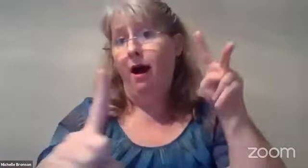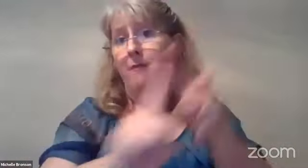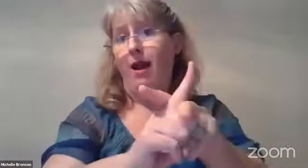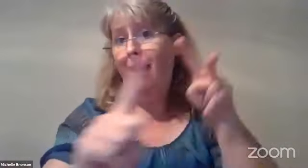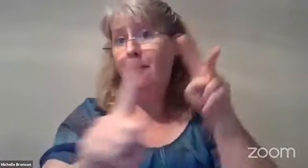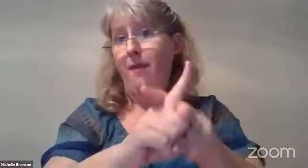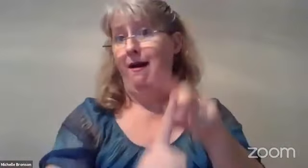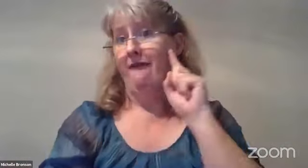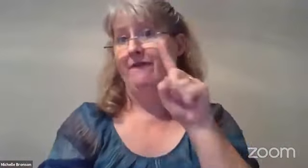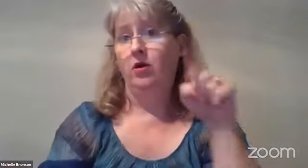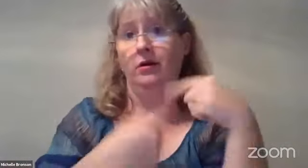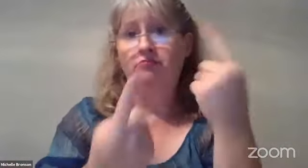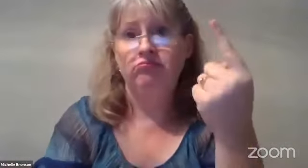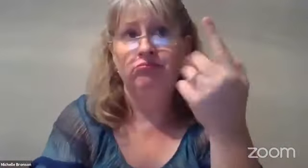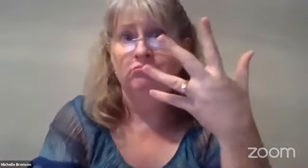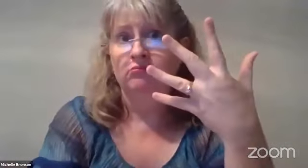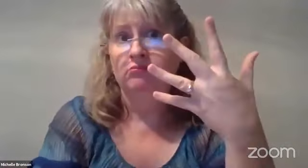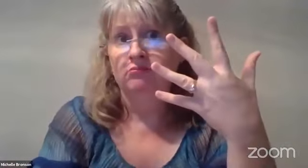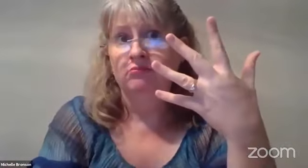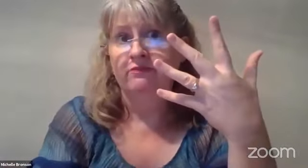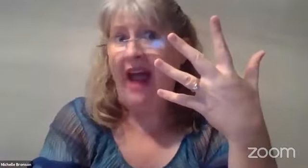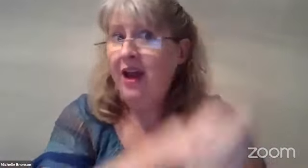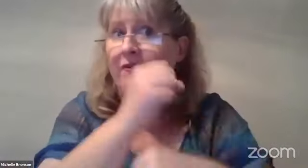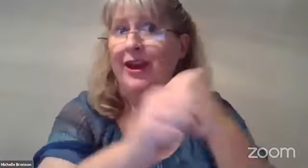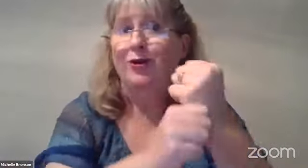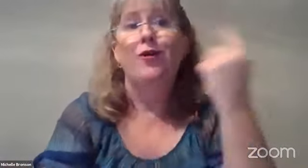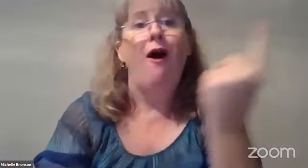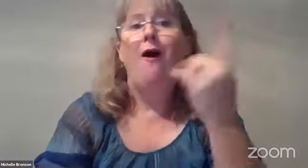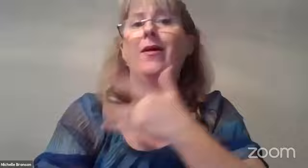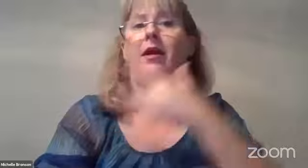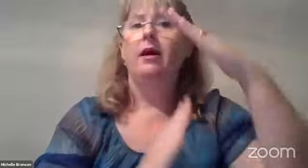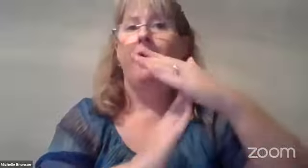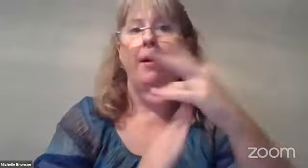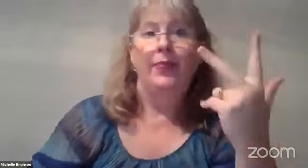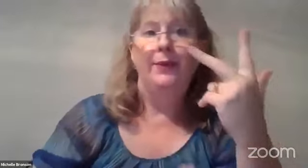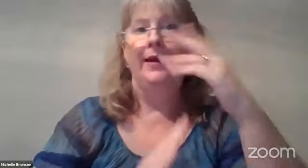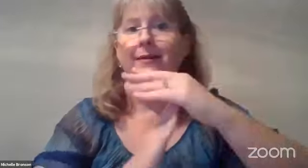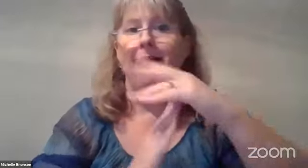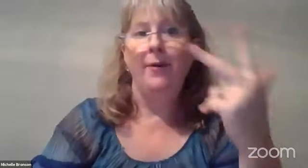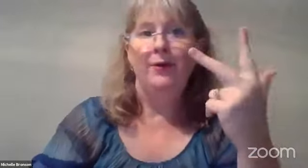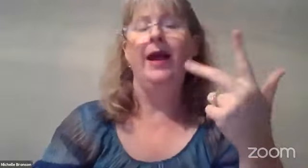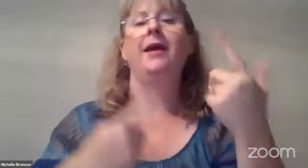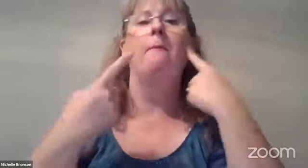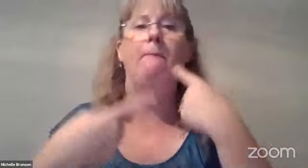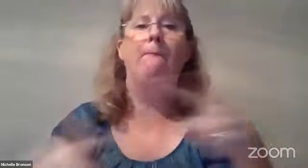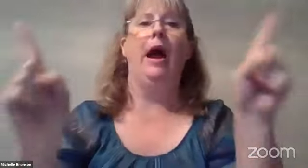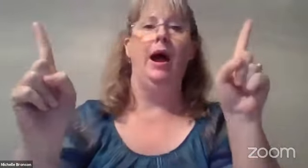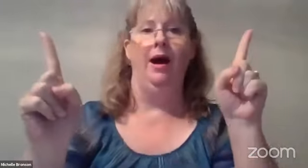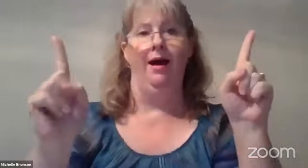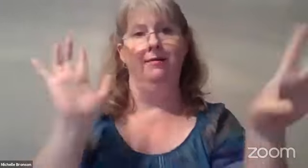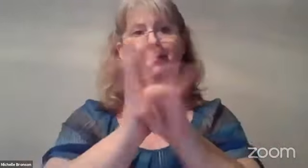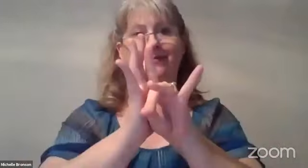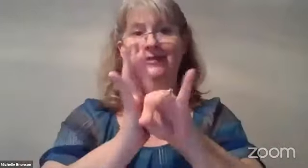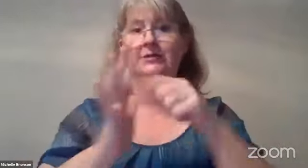And we were thrilled. We've applied for that grant 5 years in a row, And